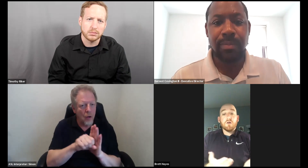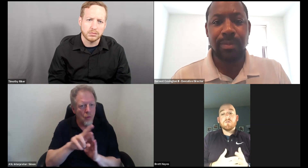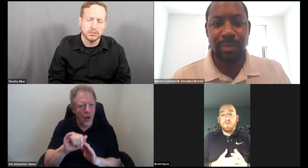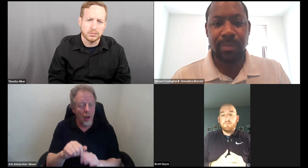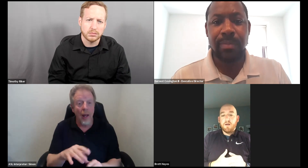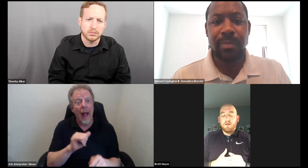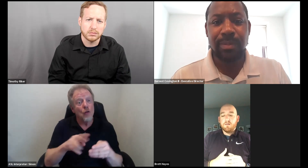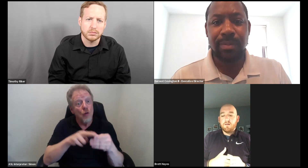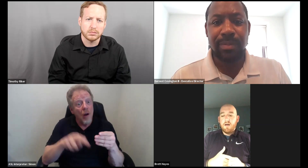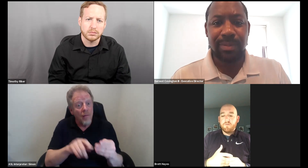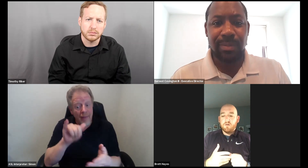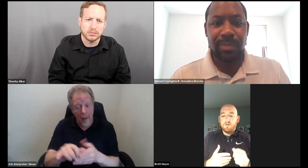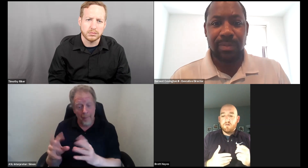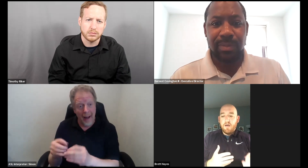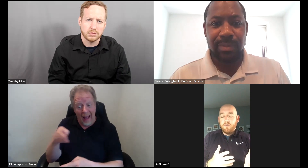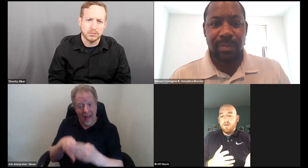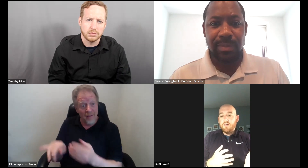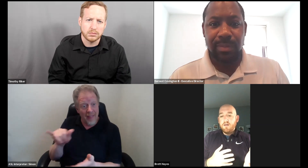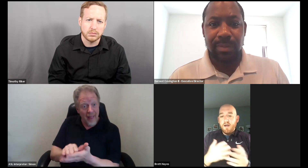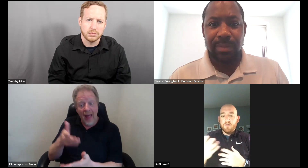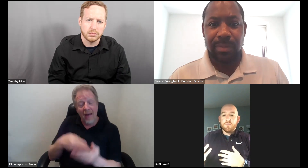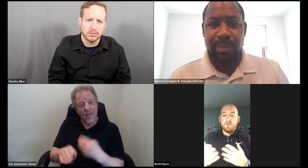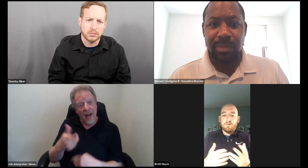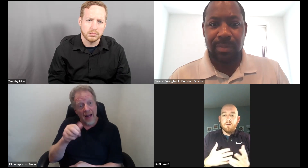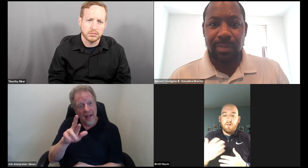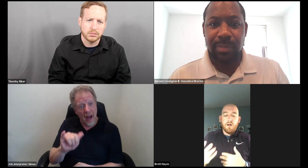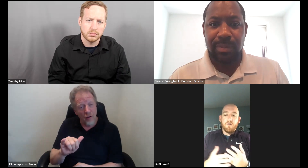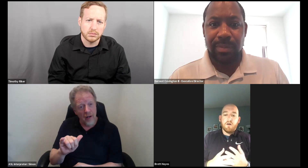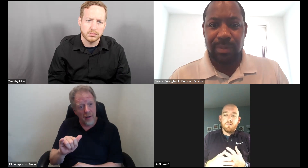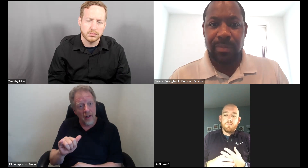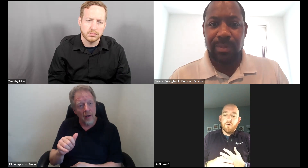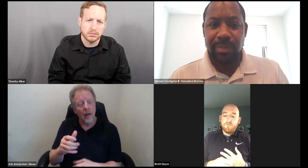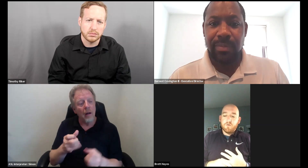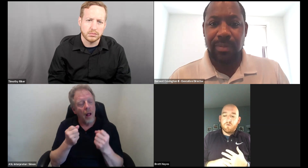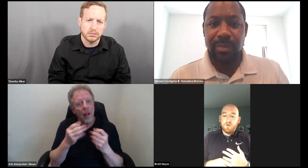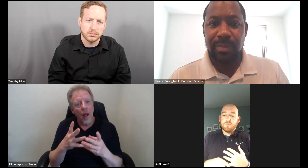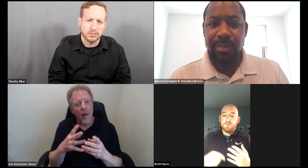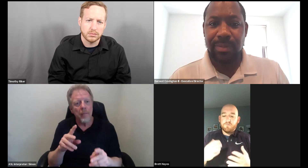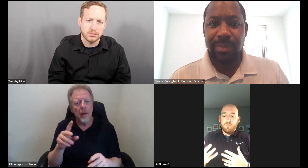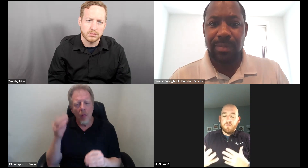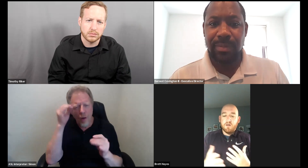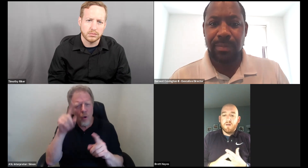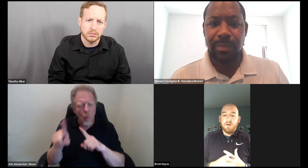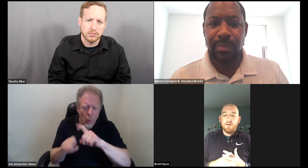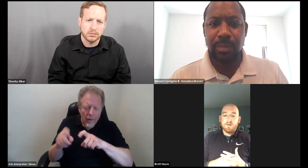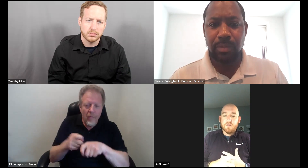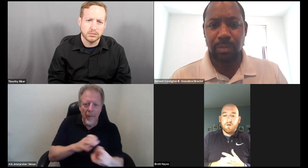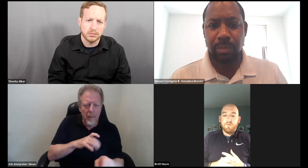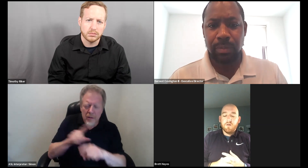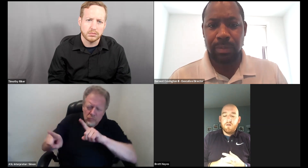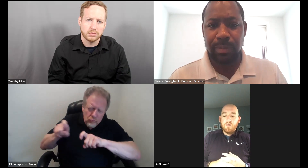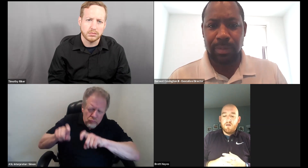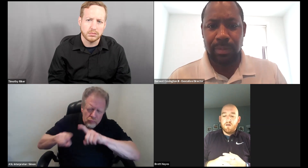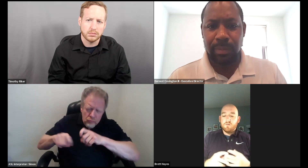a result of that meeting, after Gary answered a lot of thoughtful questions from the committee